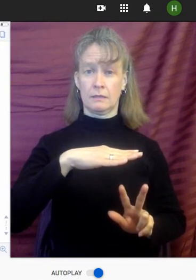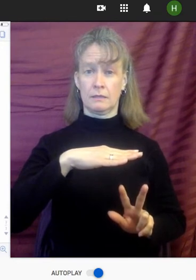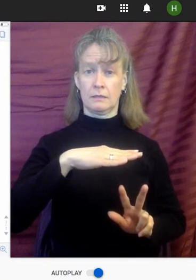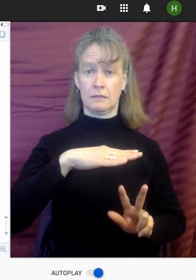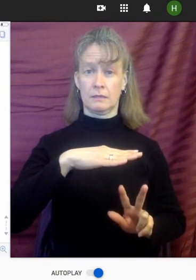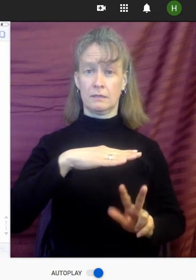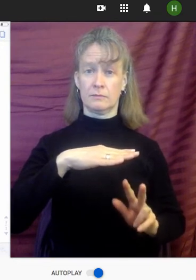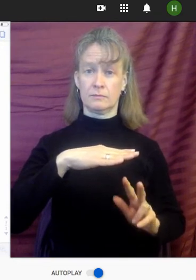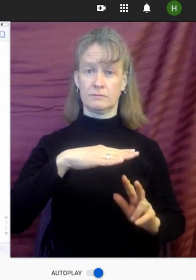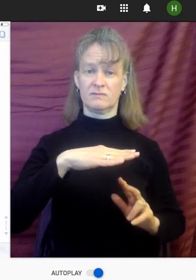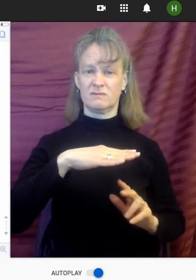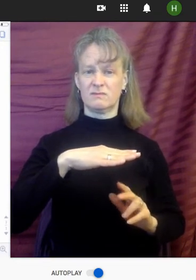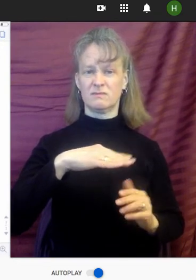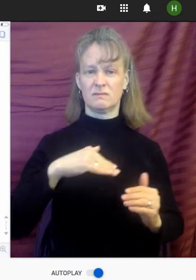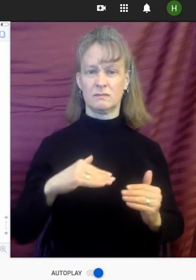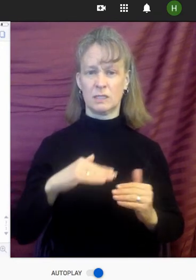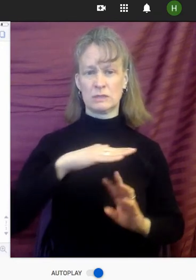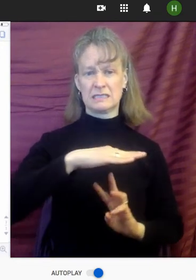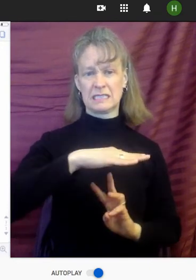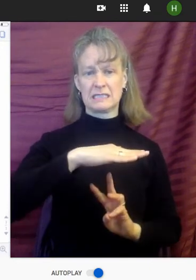which is 6.